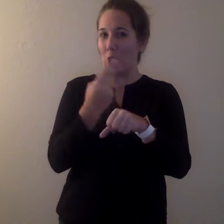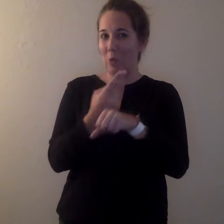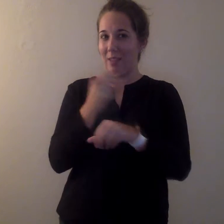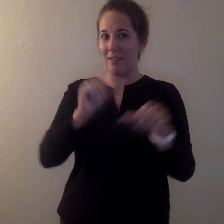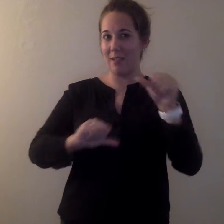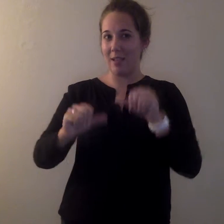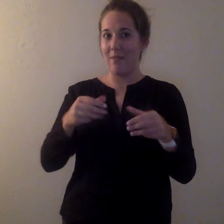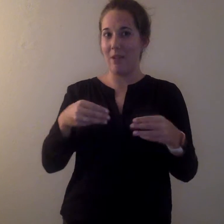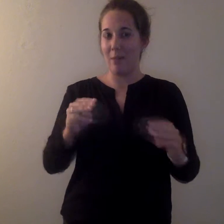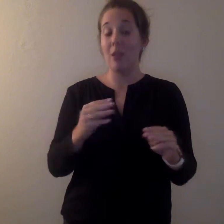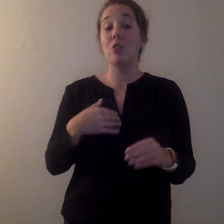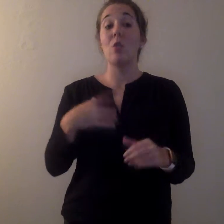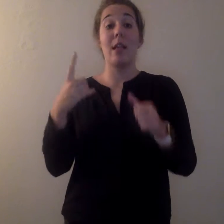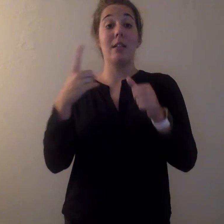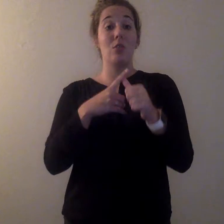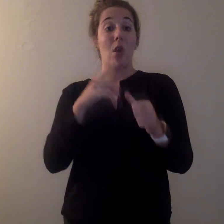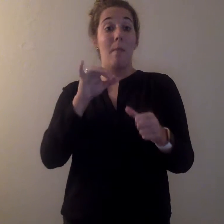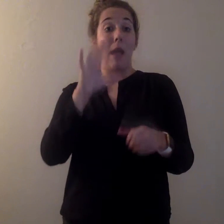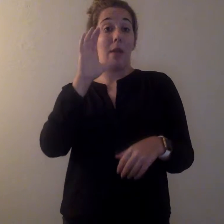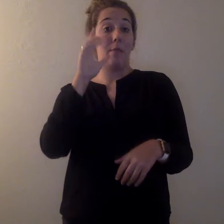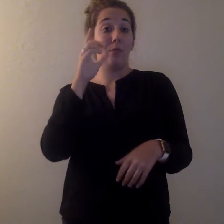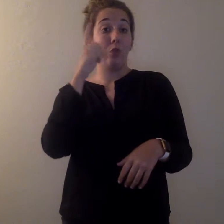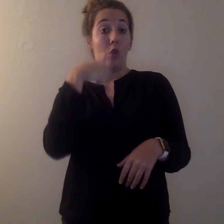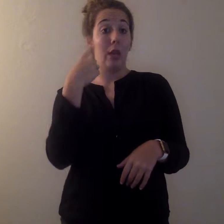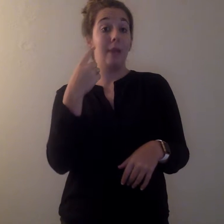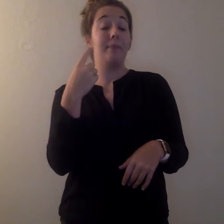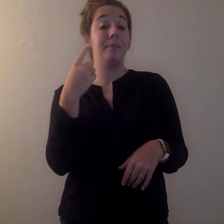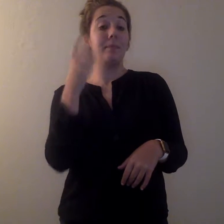by looking at what the steps are to this method.